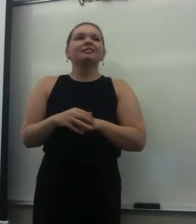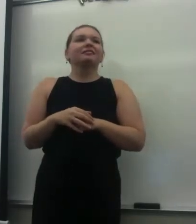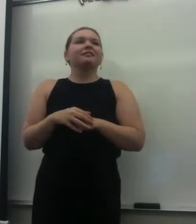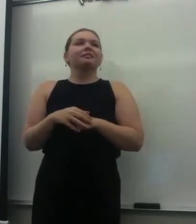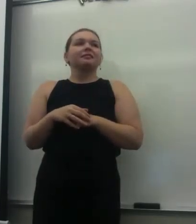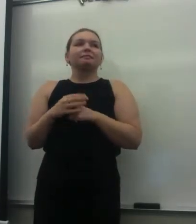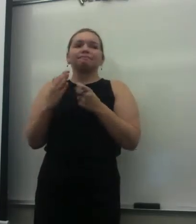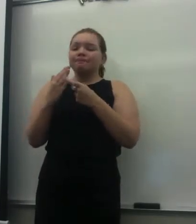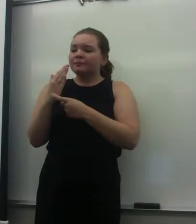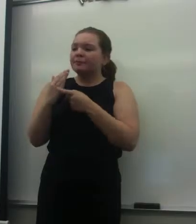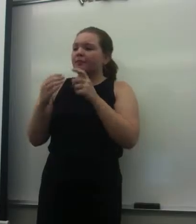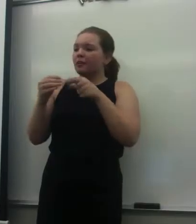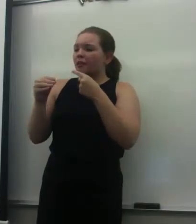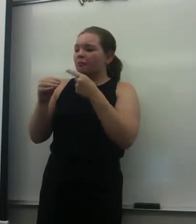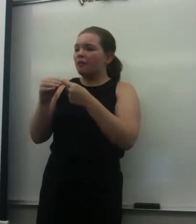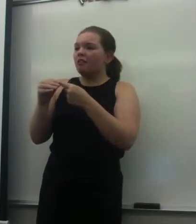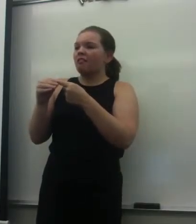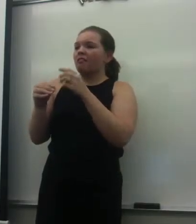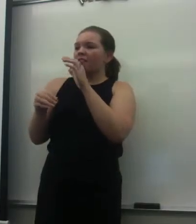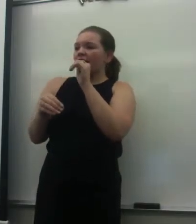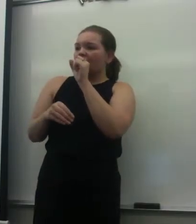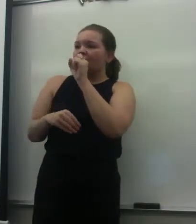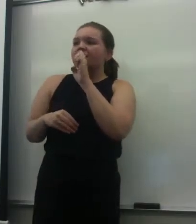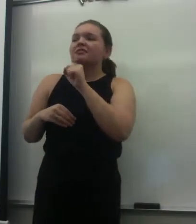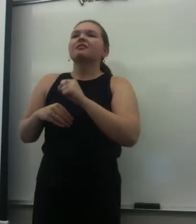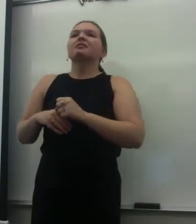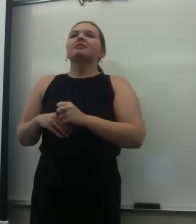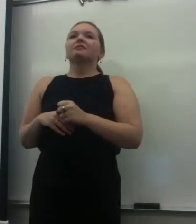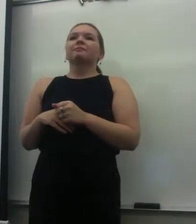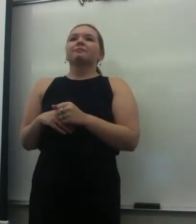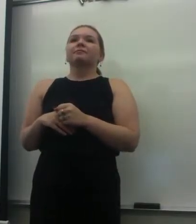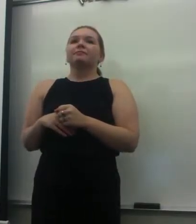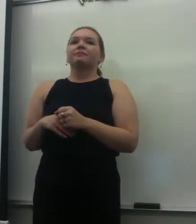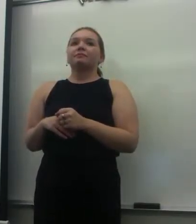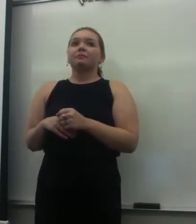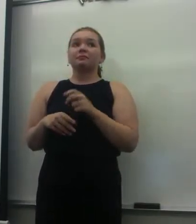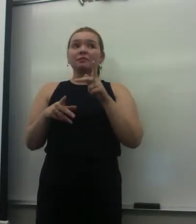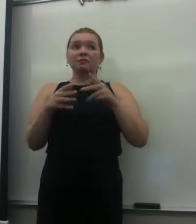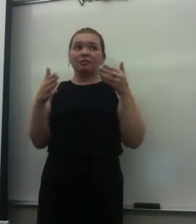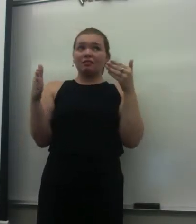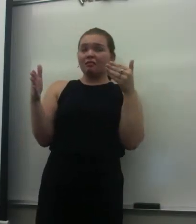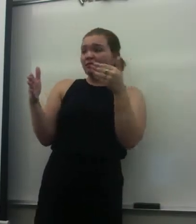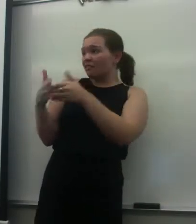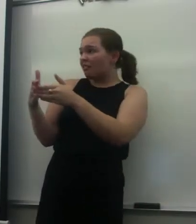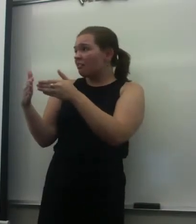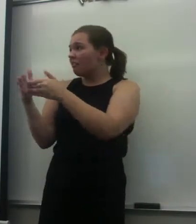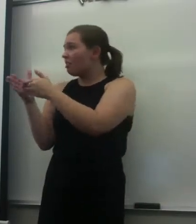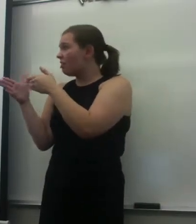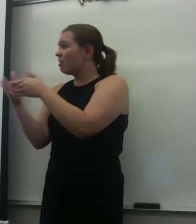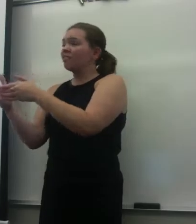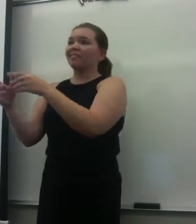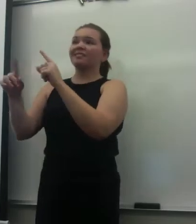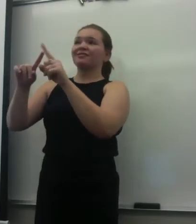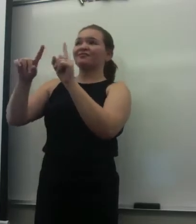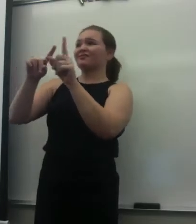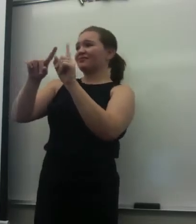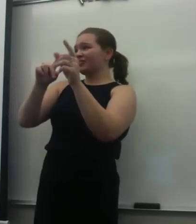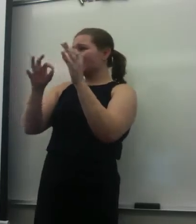that specific case that many people were suing different interpreters because they felt that